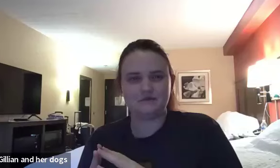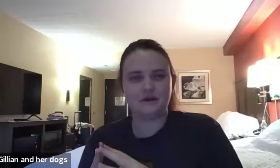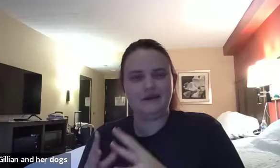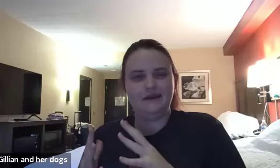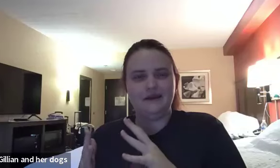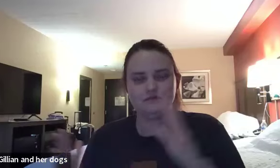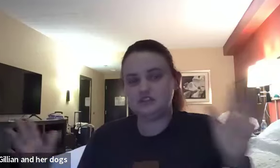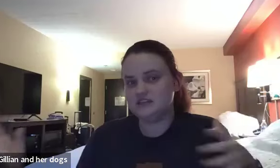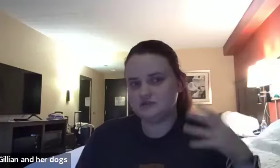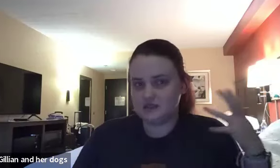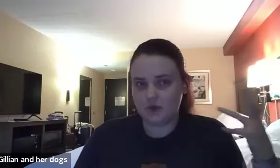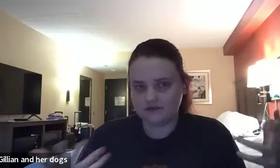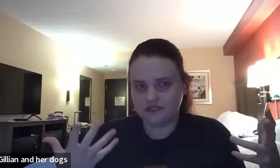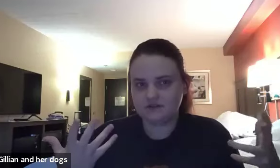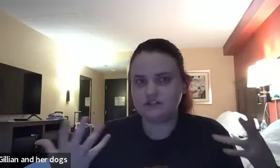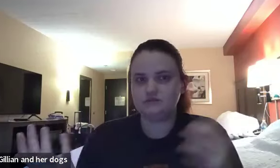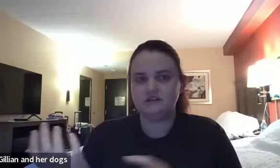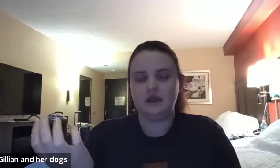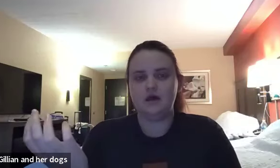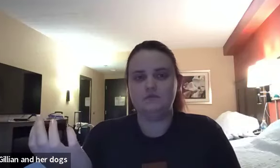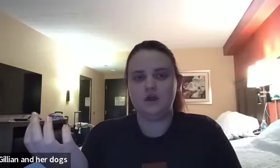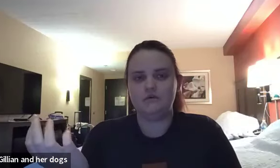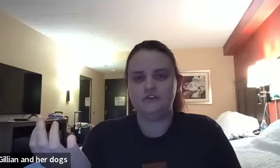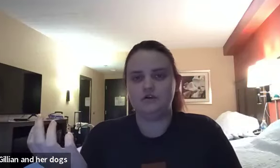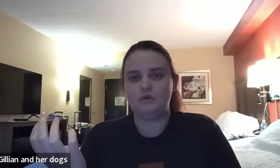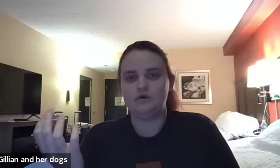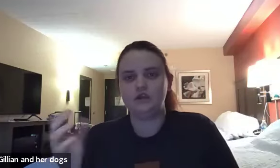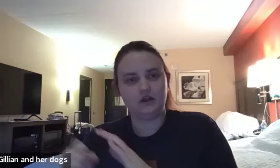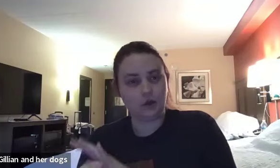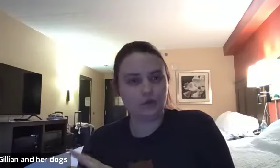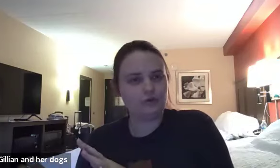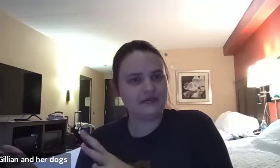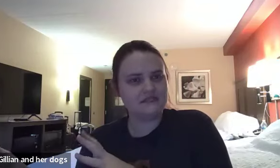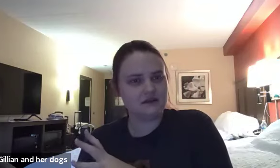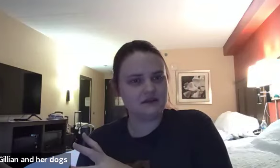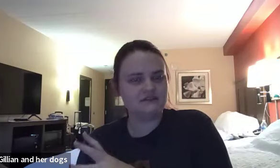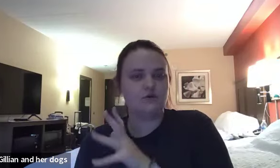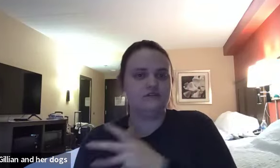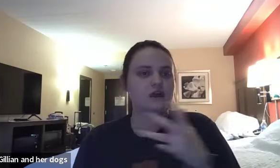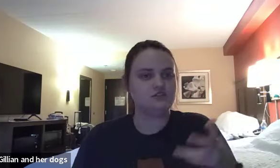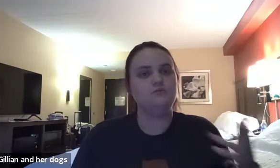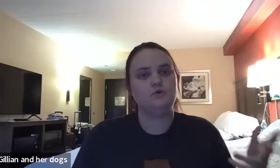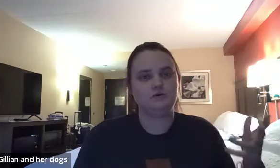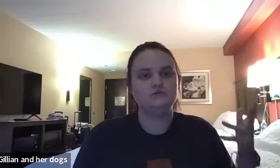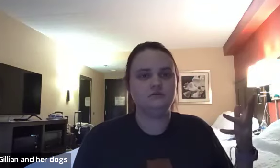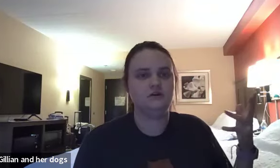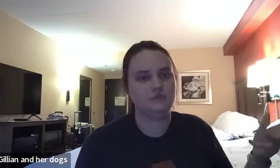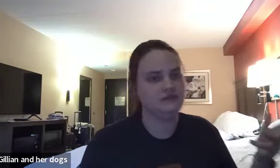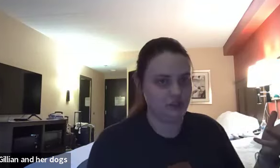before. Unfortunately, I don't see them often enough to really know if they are more like a local based signs or if they're actually more commonly